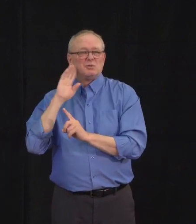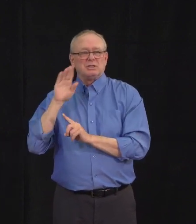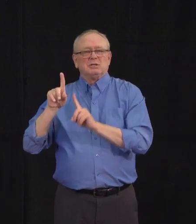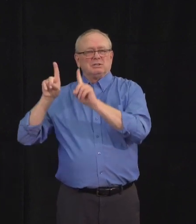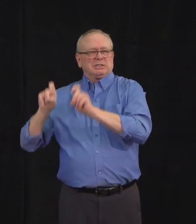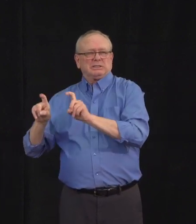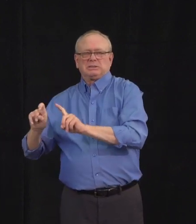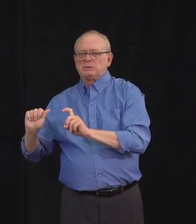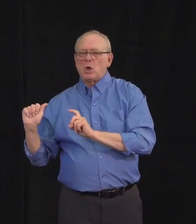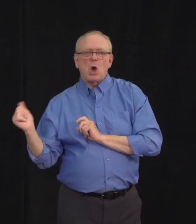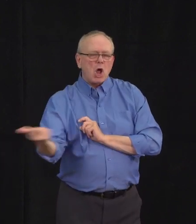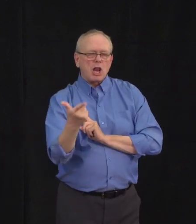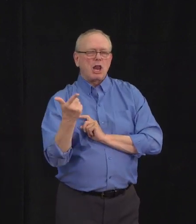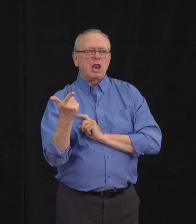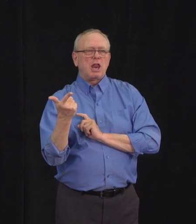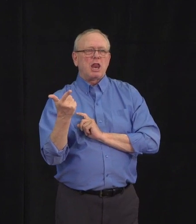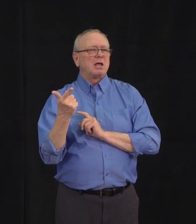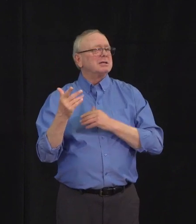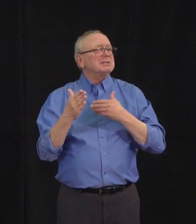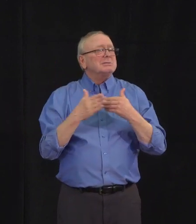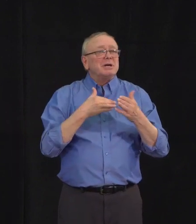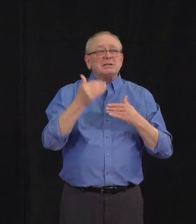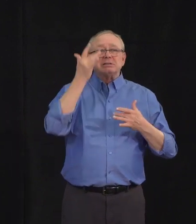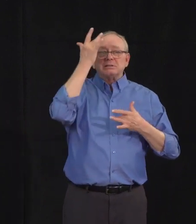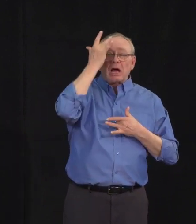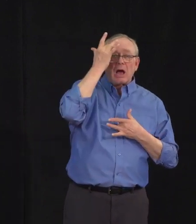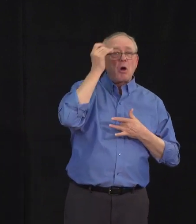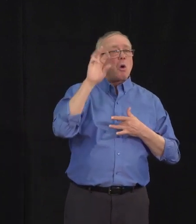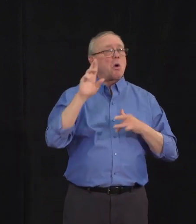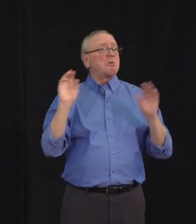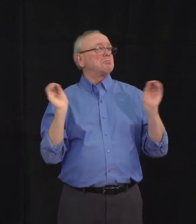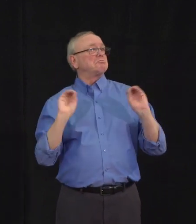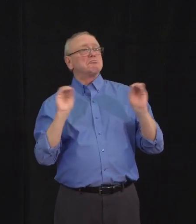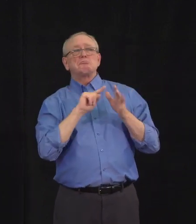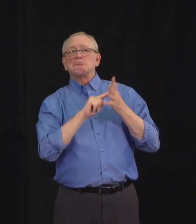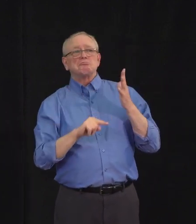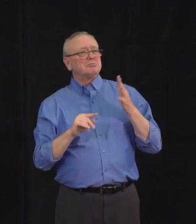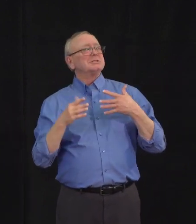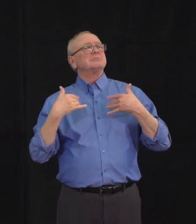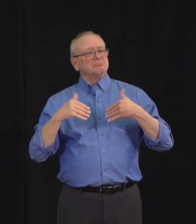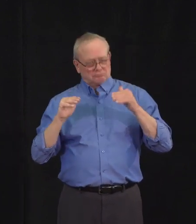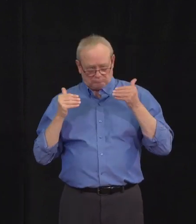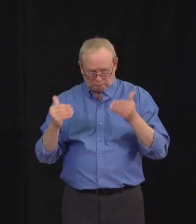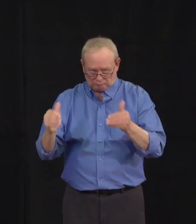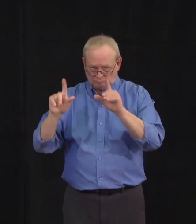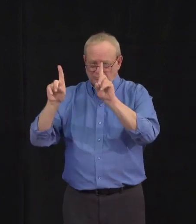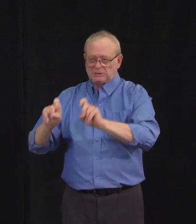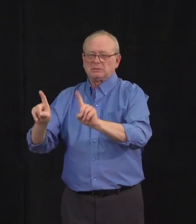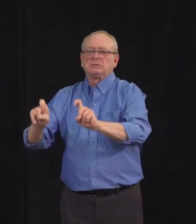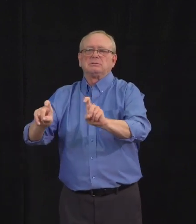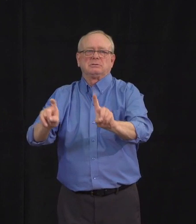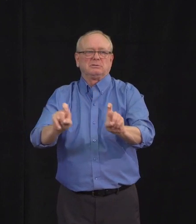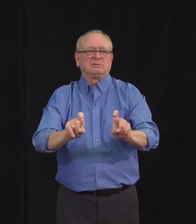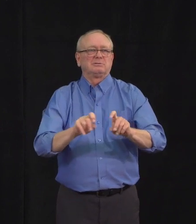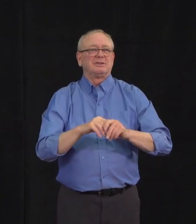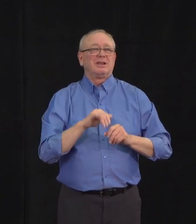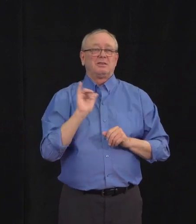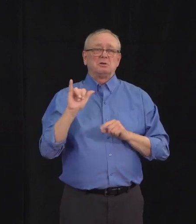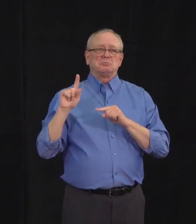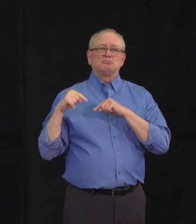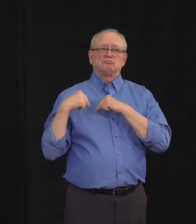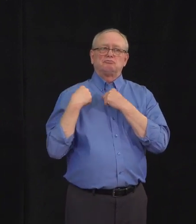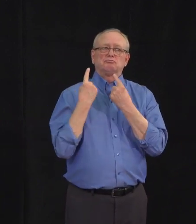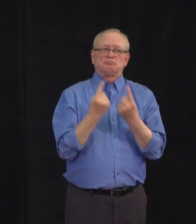symptoms. This has been a recommendation for several weeks, and it is now incorporated into the order to underline the importance of